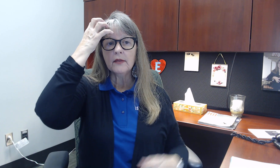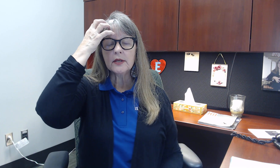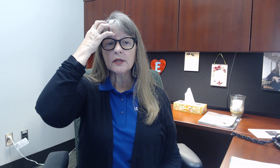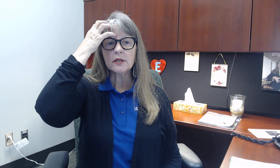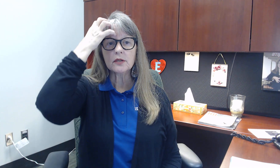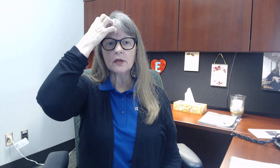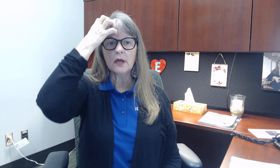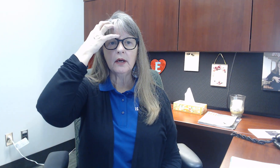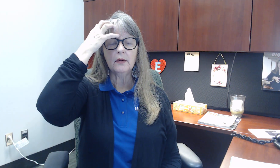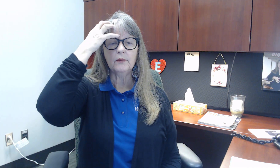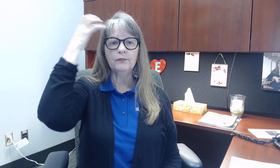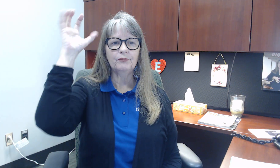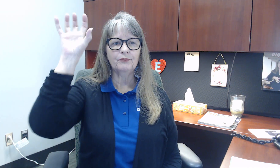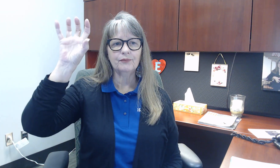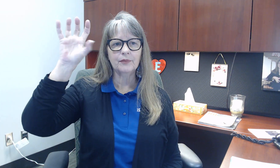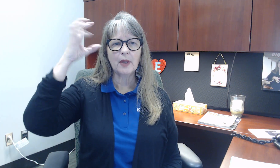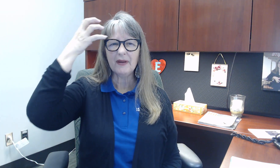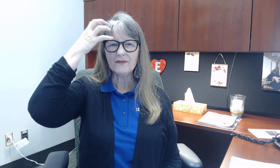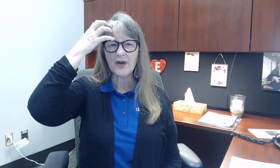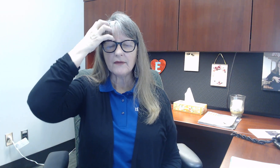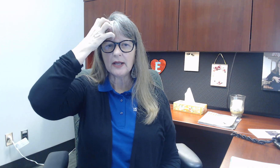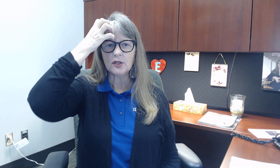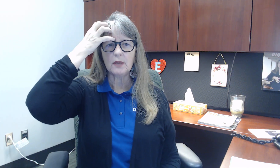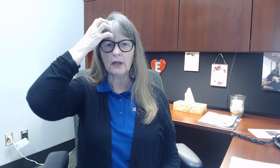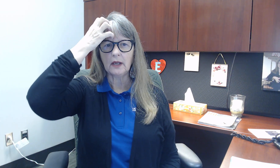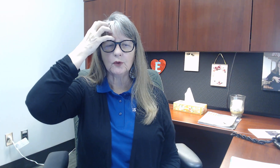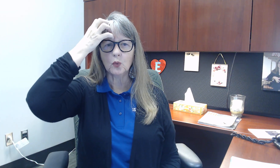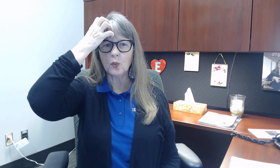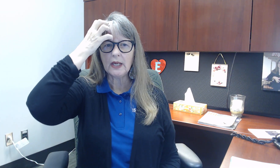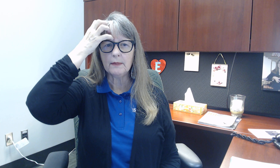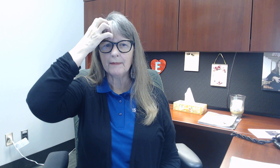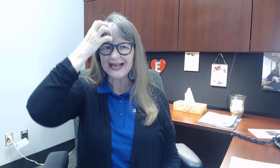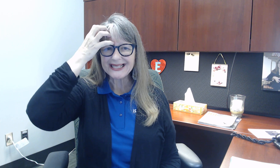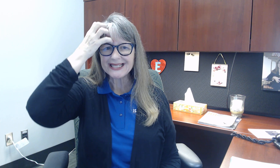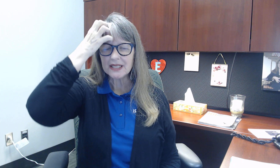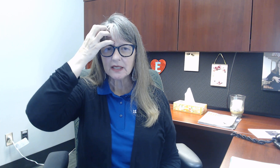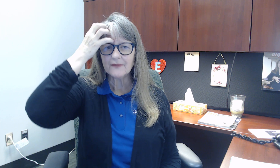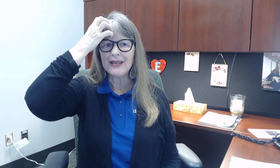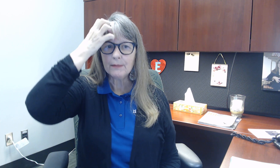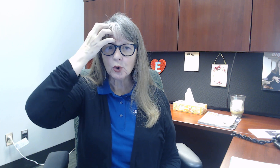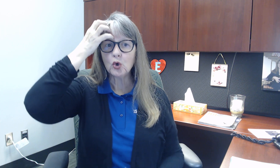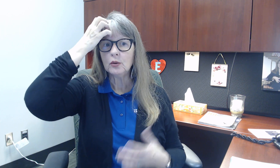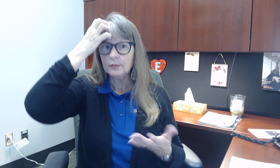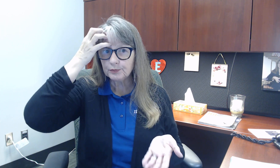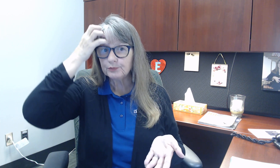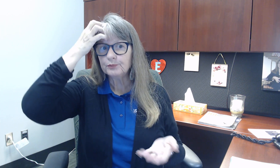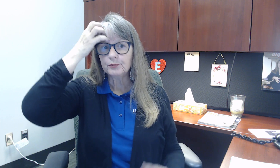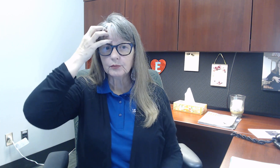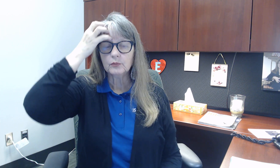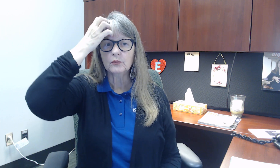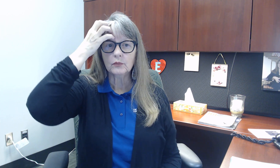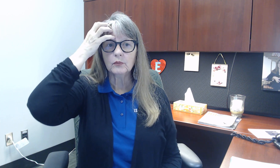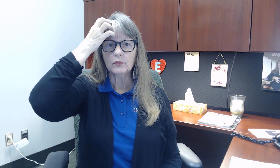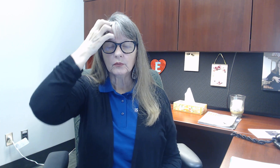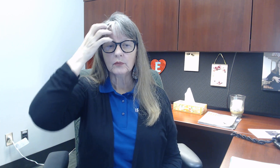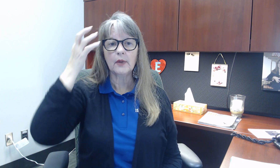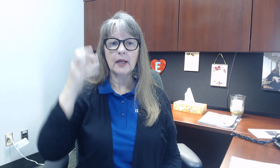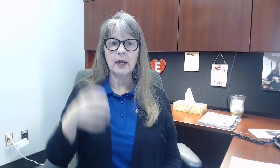This is a bent 5 hand shape, like if you're weak-minded, feeble, that kind of